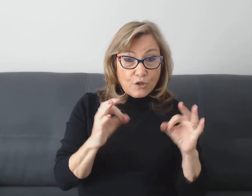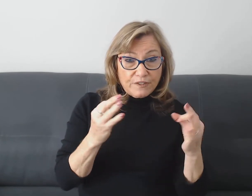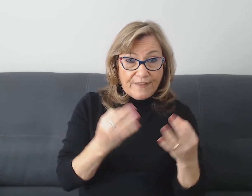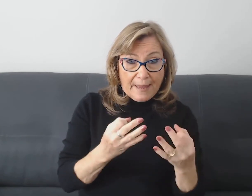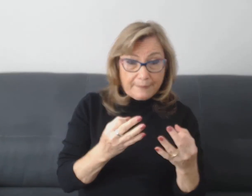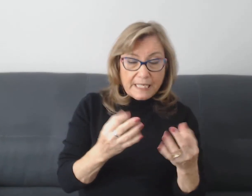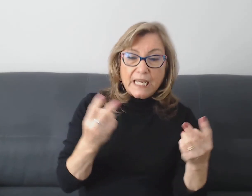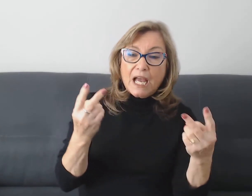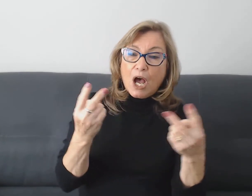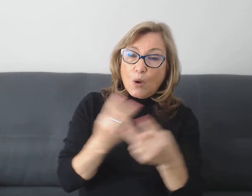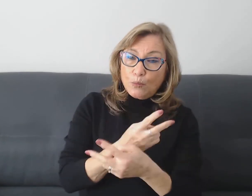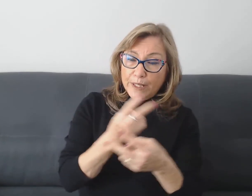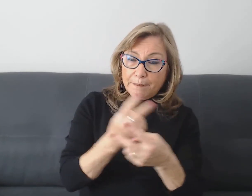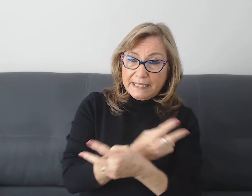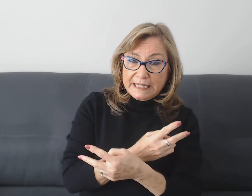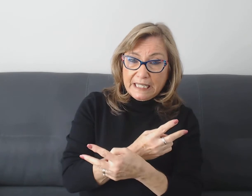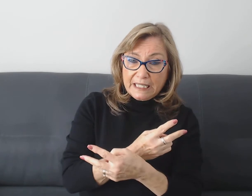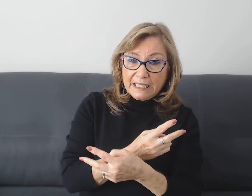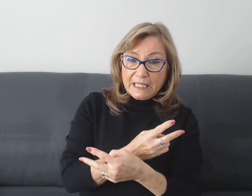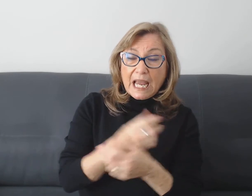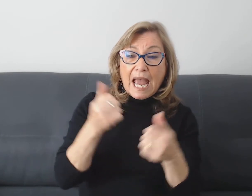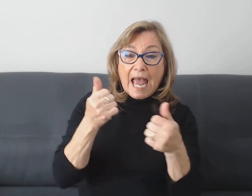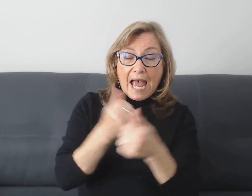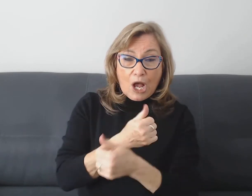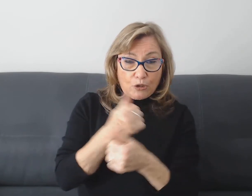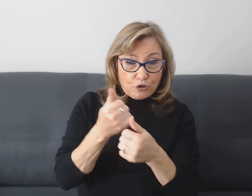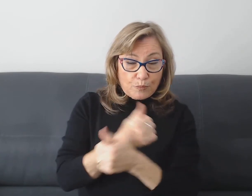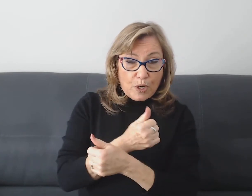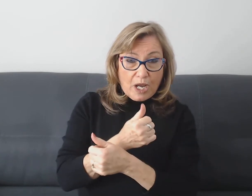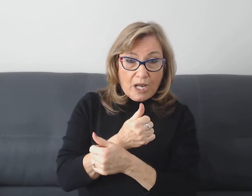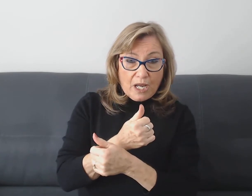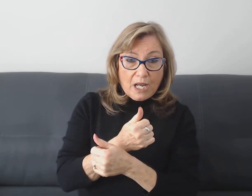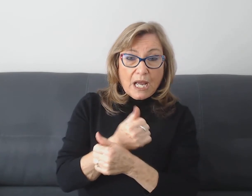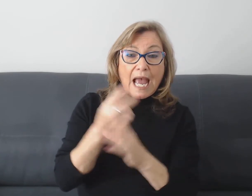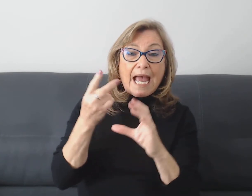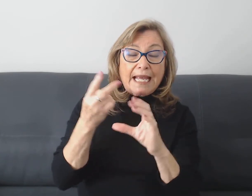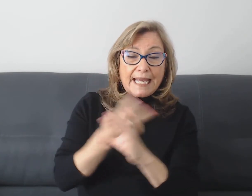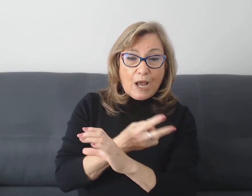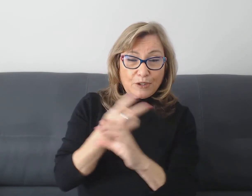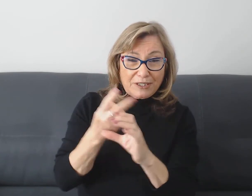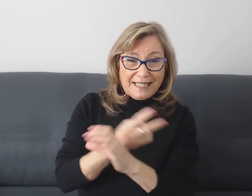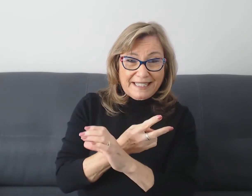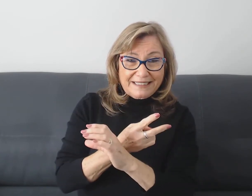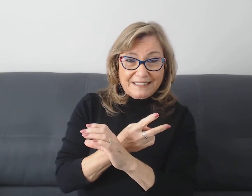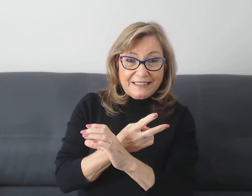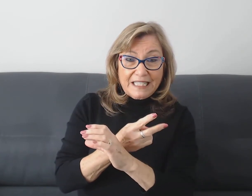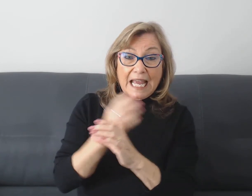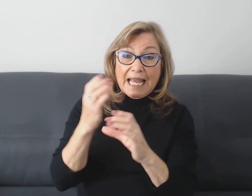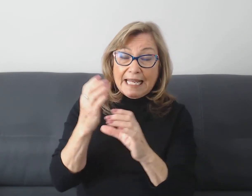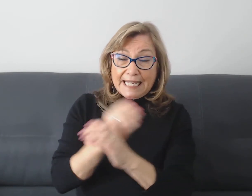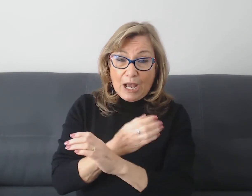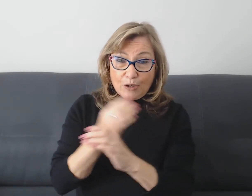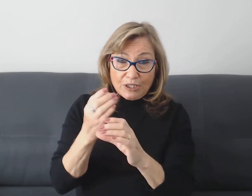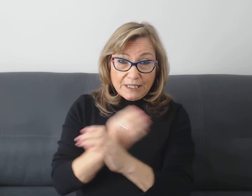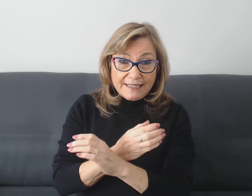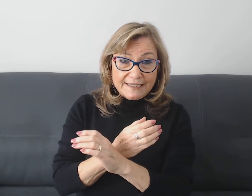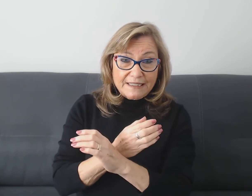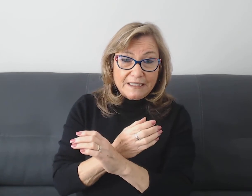arithmetic, algebra, calculate, calculus,